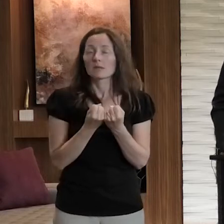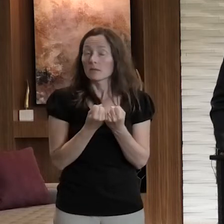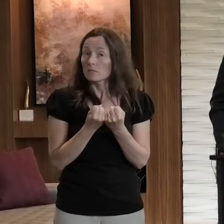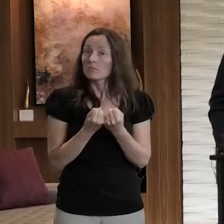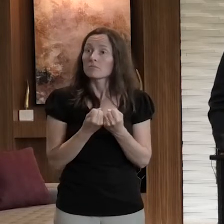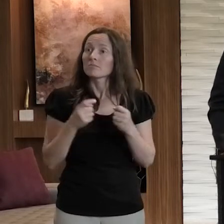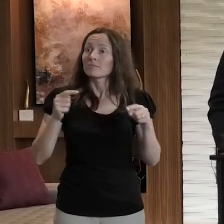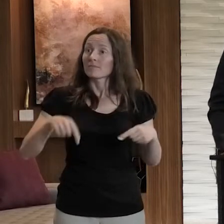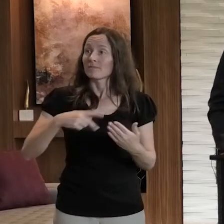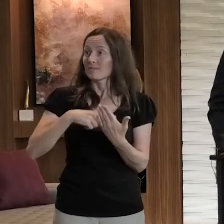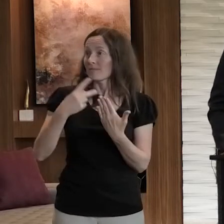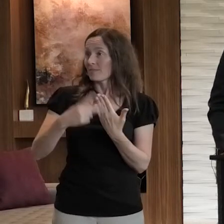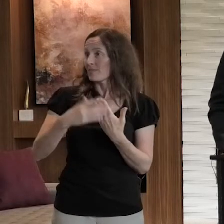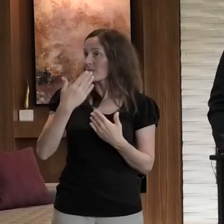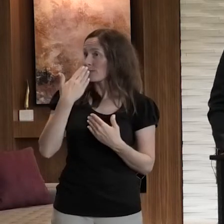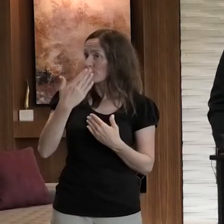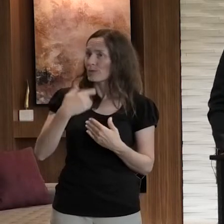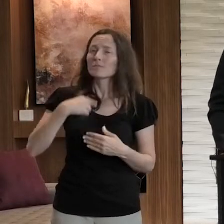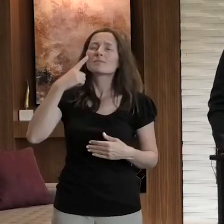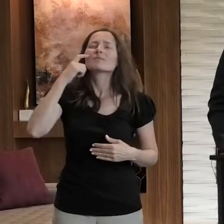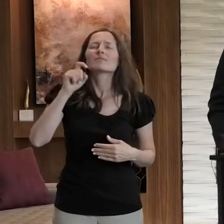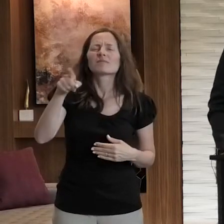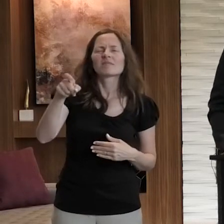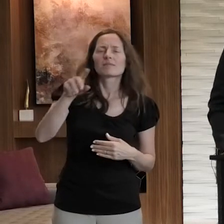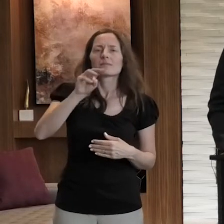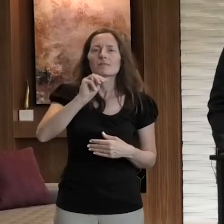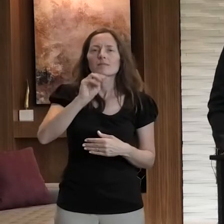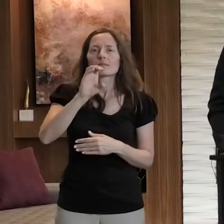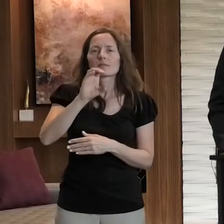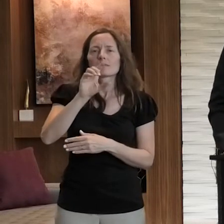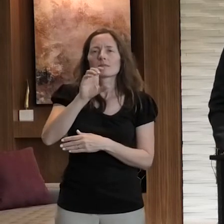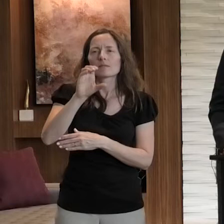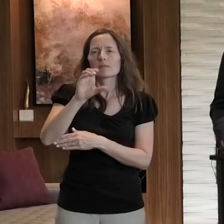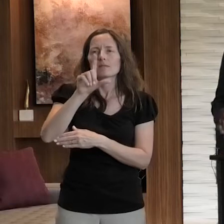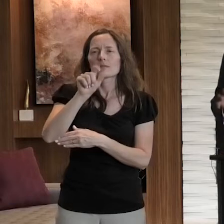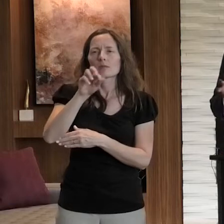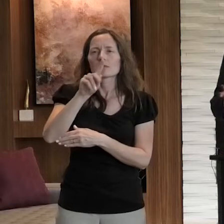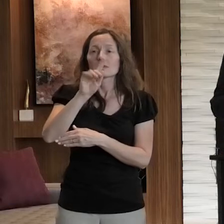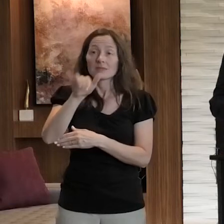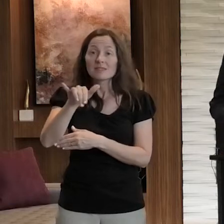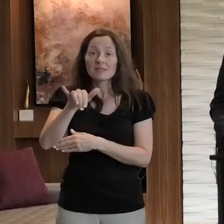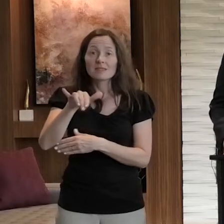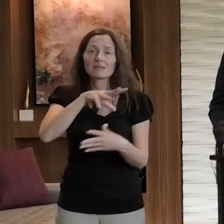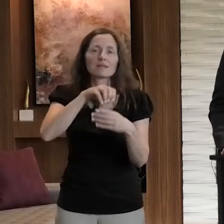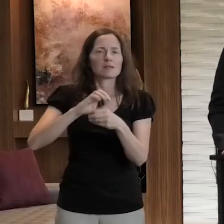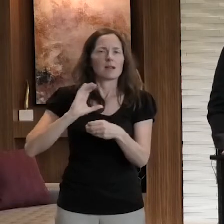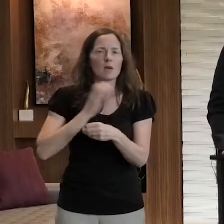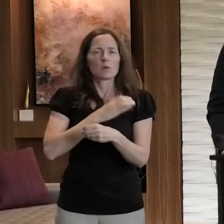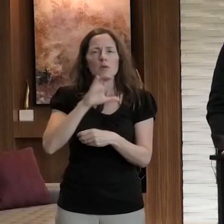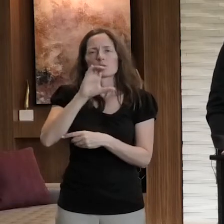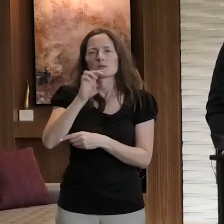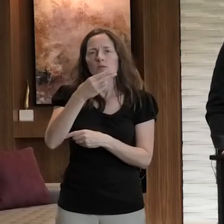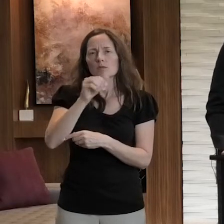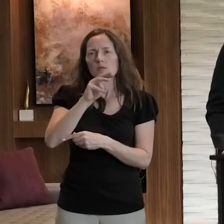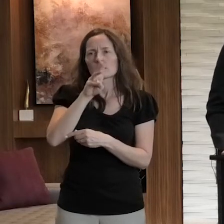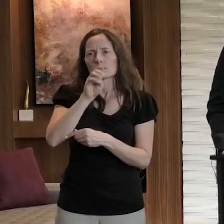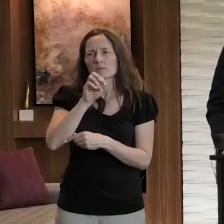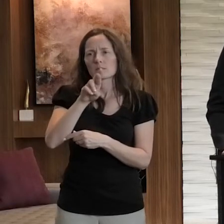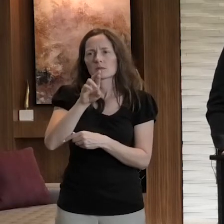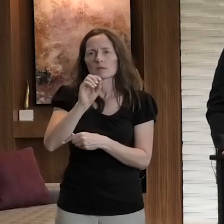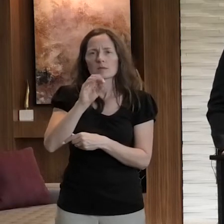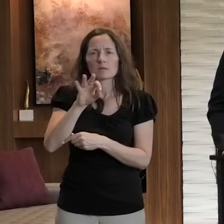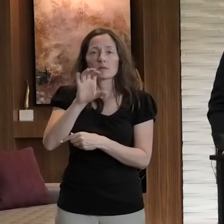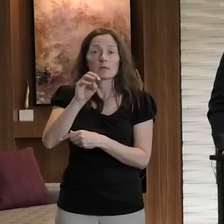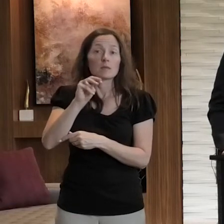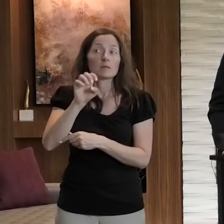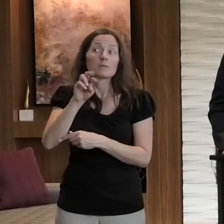I see Mr. McClarty here as part of our Chamber of Commerce, for our local economy. It's good for